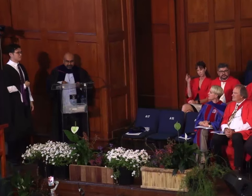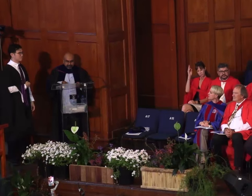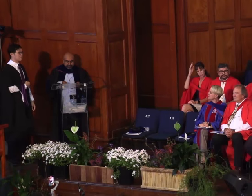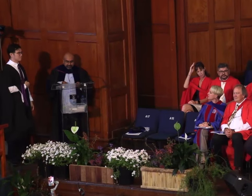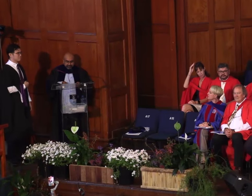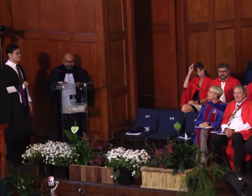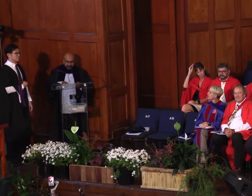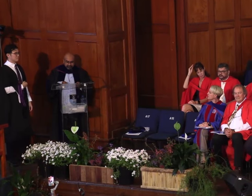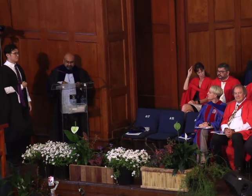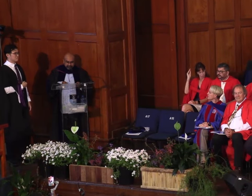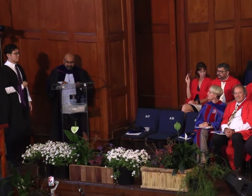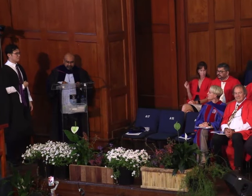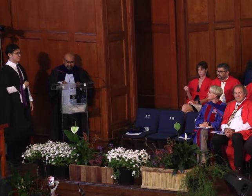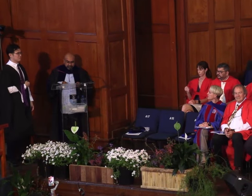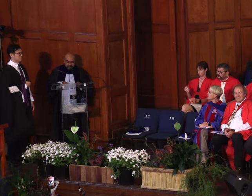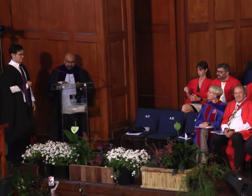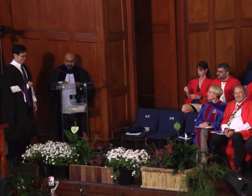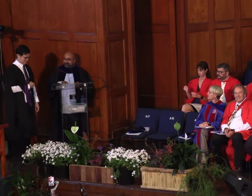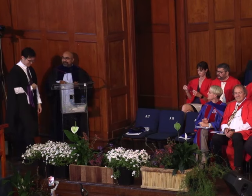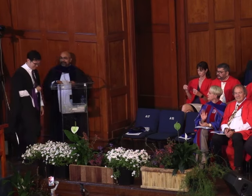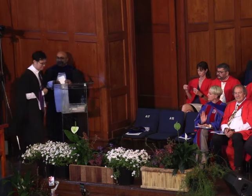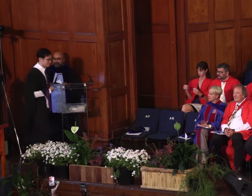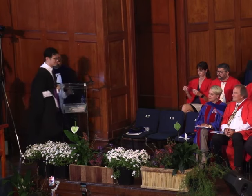For the degree of Bachelor of Science Honours, Yi Jo Lee.